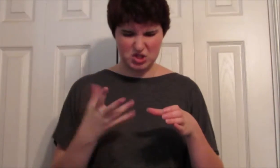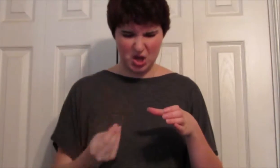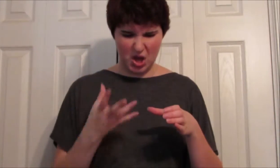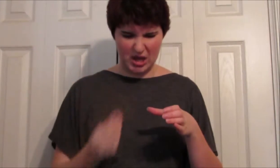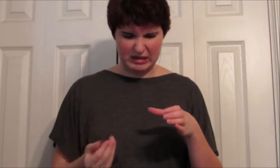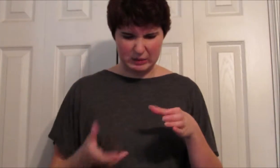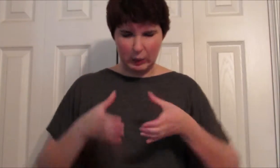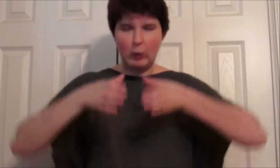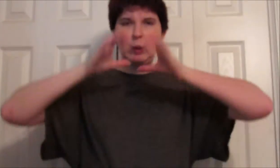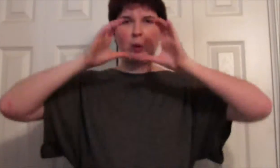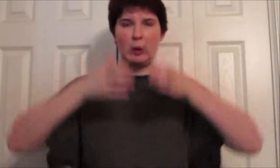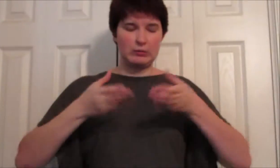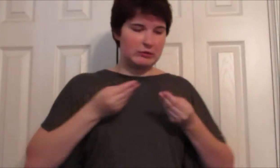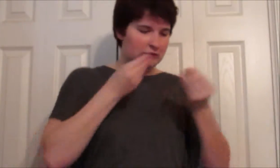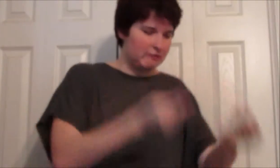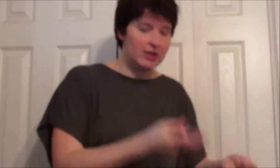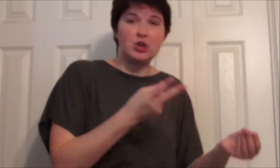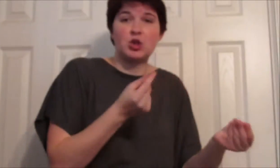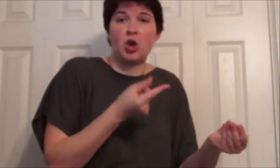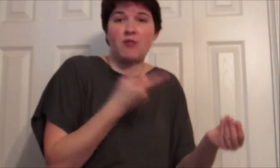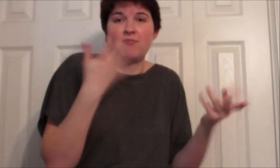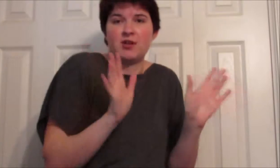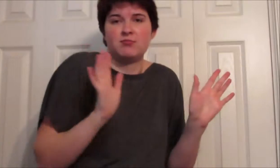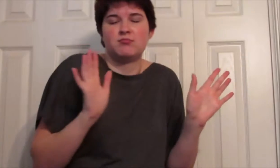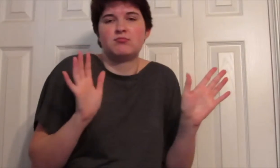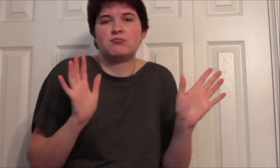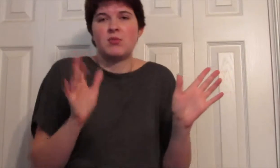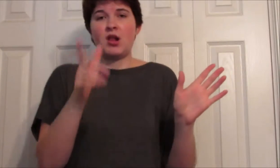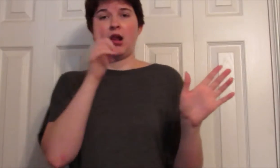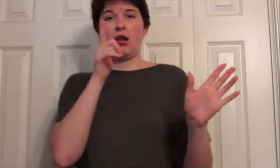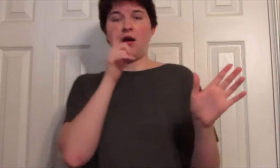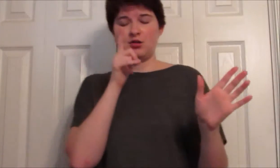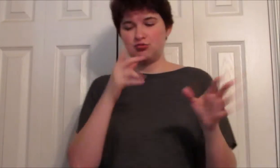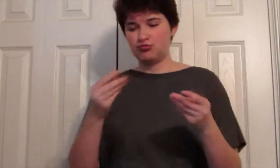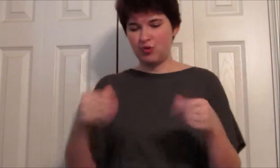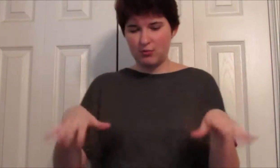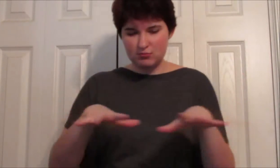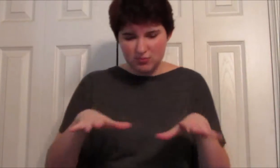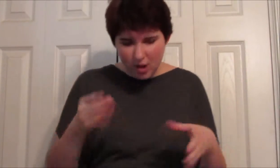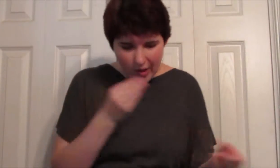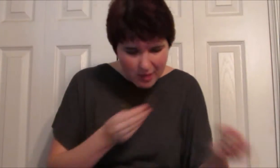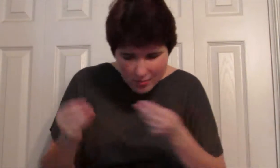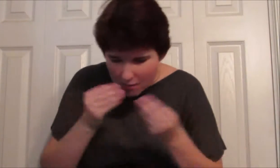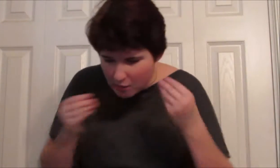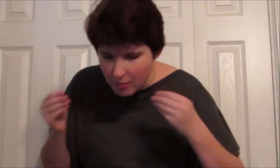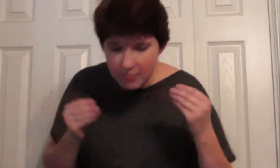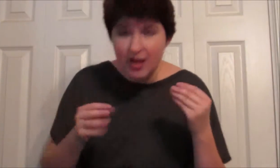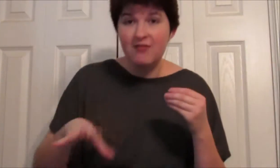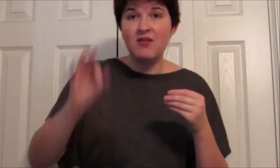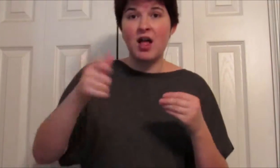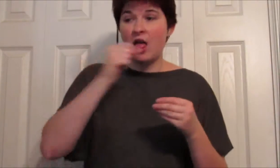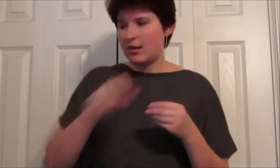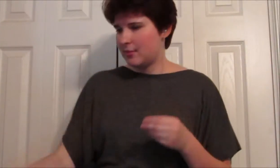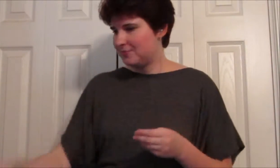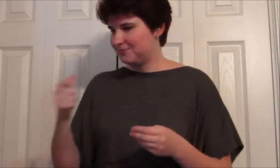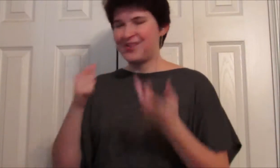it, and then feed the cereal to the dog. Lunch, eat crumbs off the kitchen floor and the dining room carpet, find that lollipop and finish